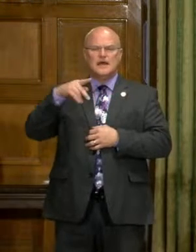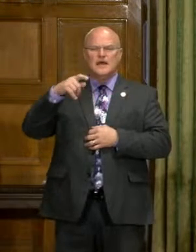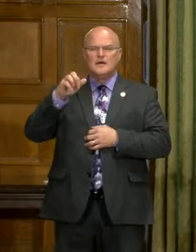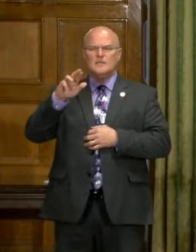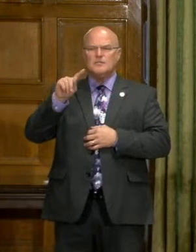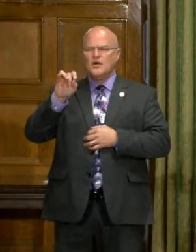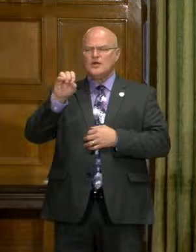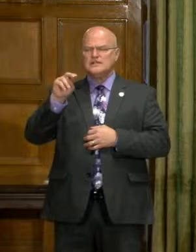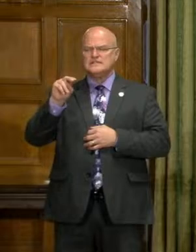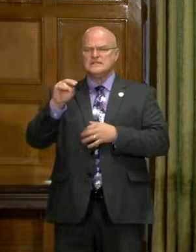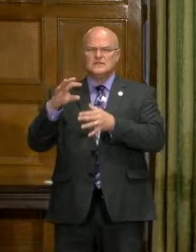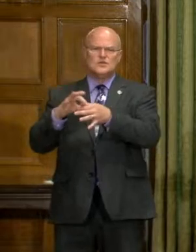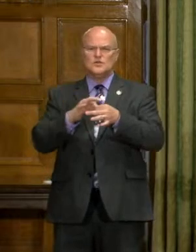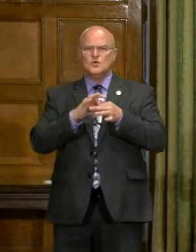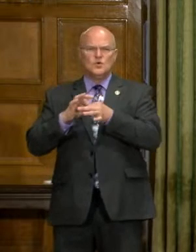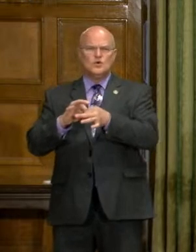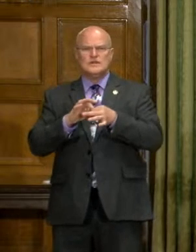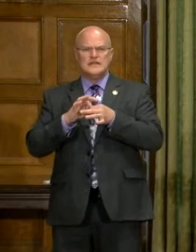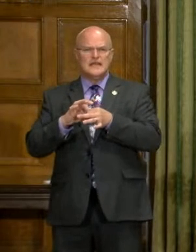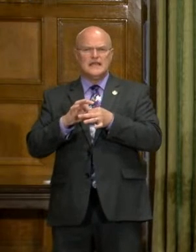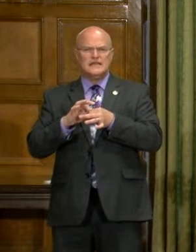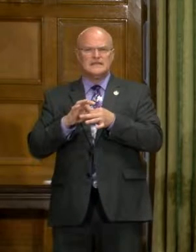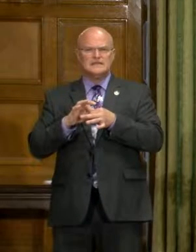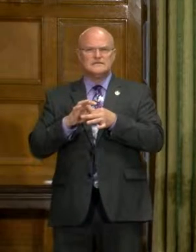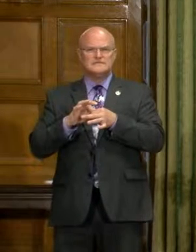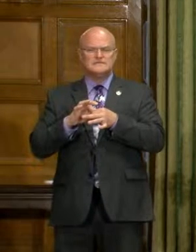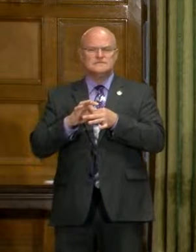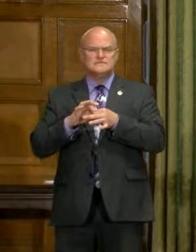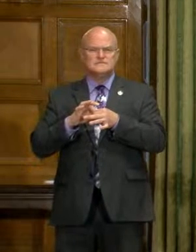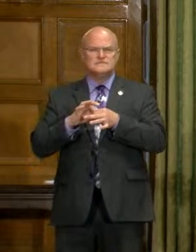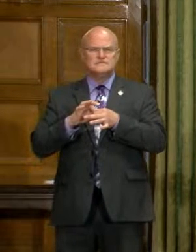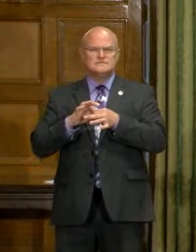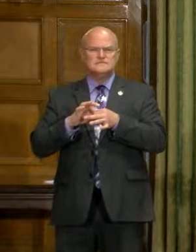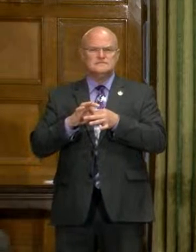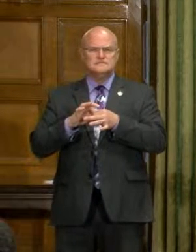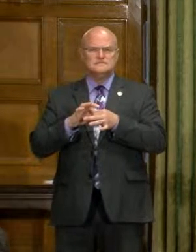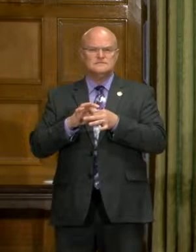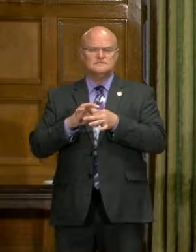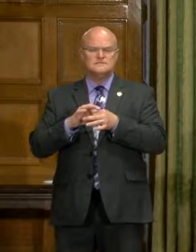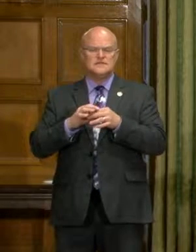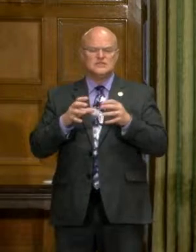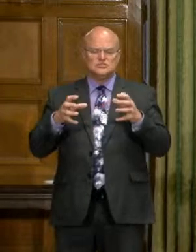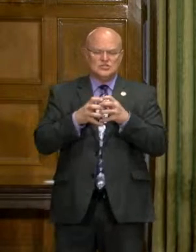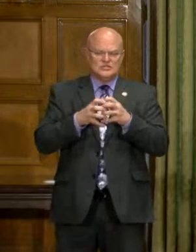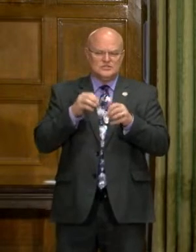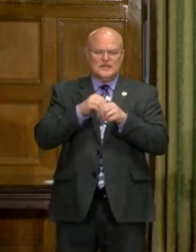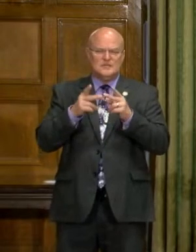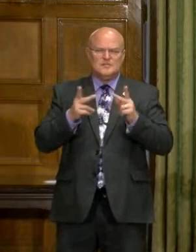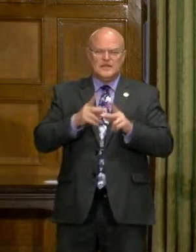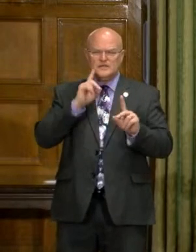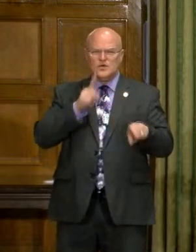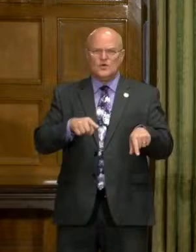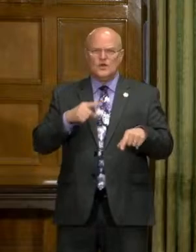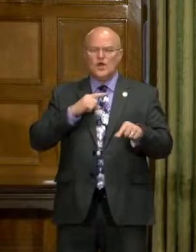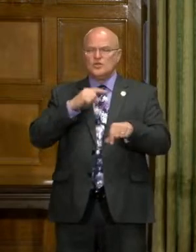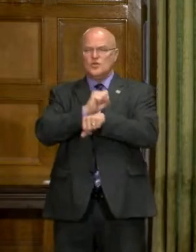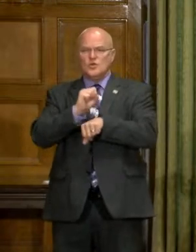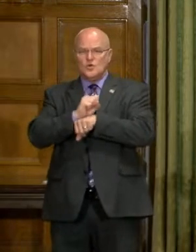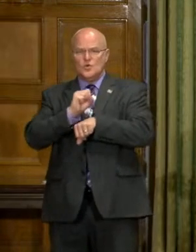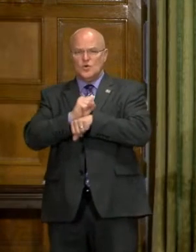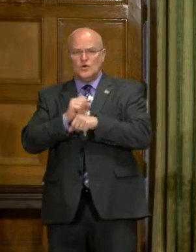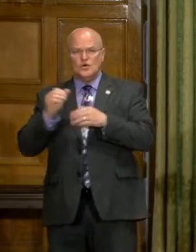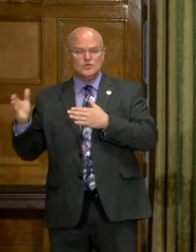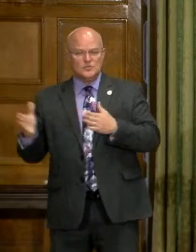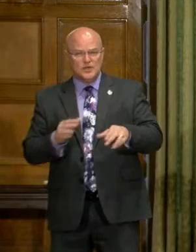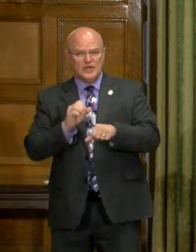alliances to coordinate strategies on when and how to lift shelter-in-place orders. Governor, are you working or do